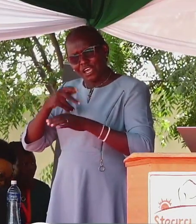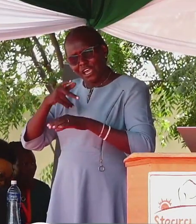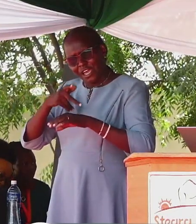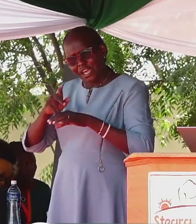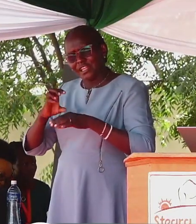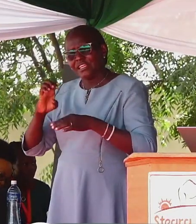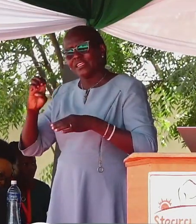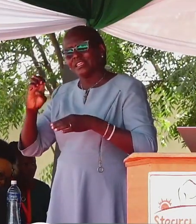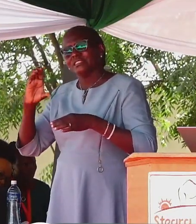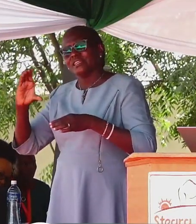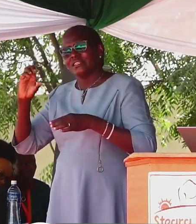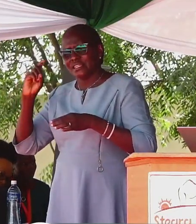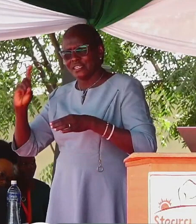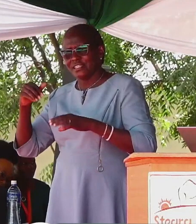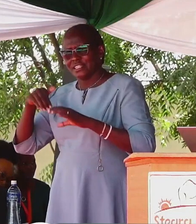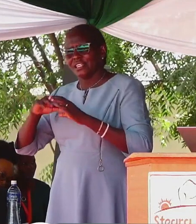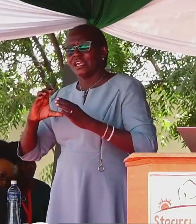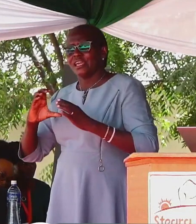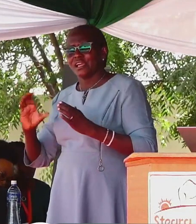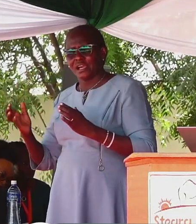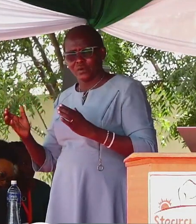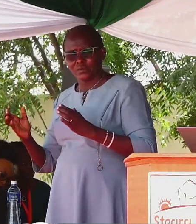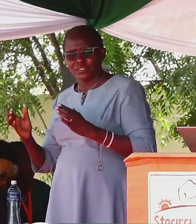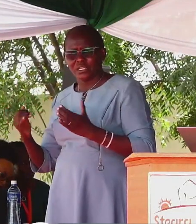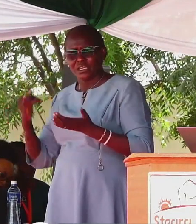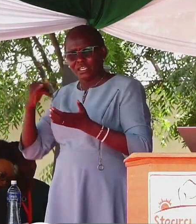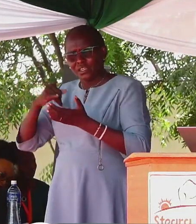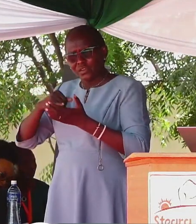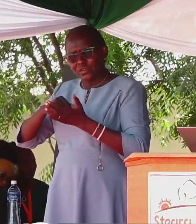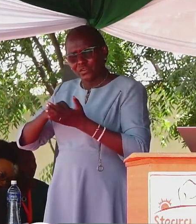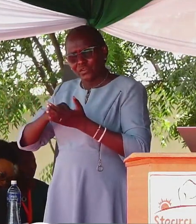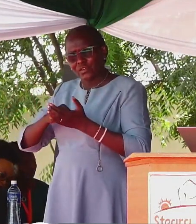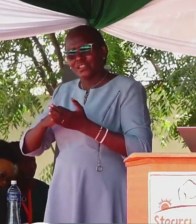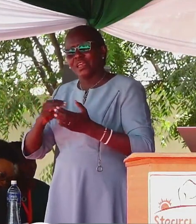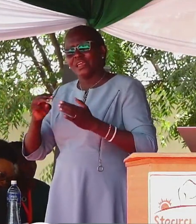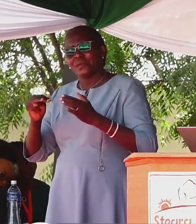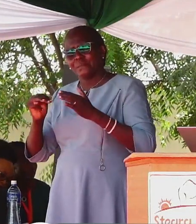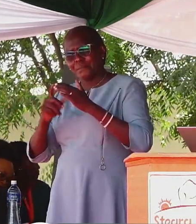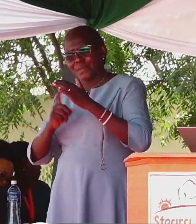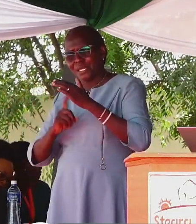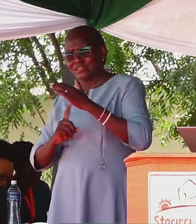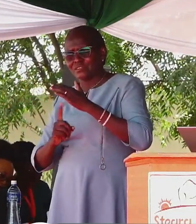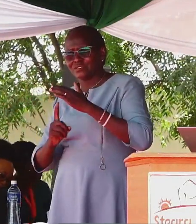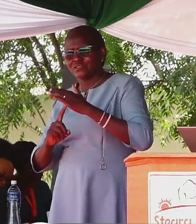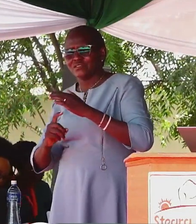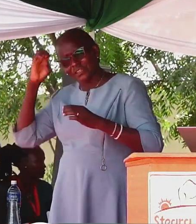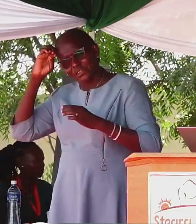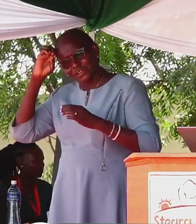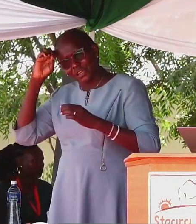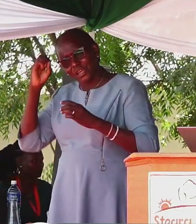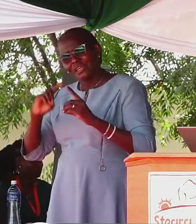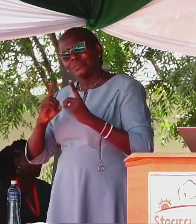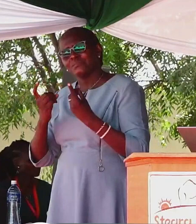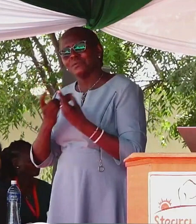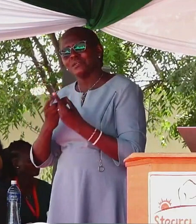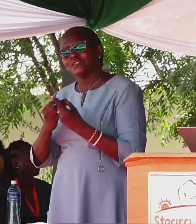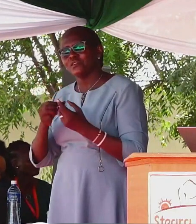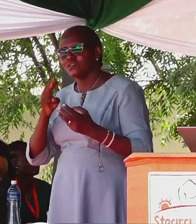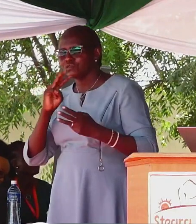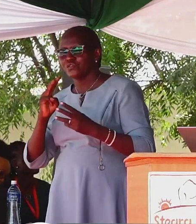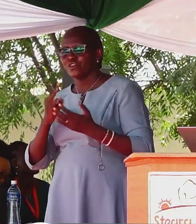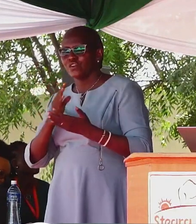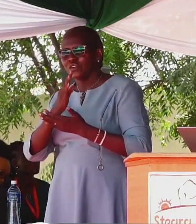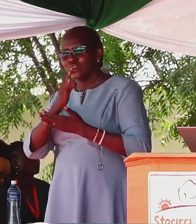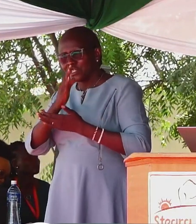ECD in the county, and this one includes all the Ministry of Education, includes our Department of Water, our sector